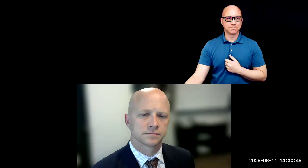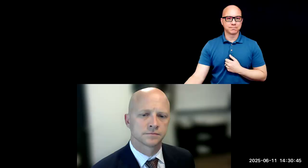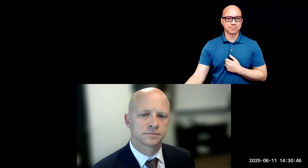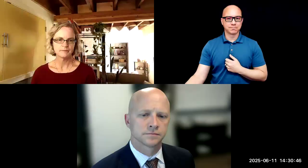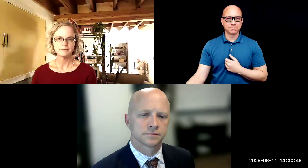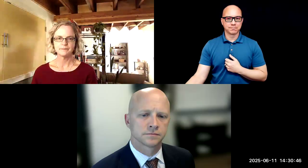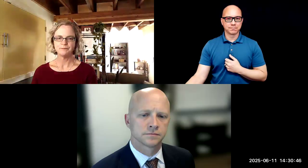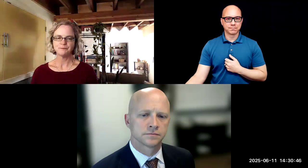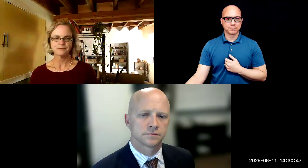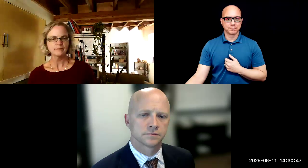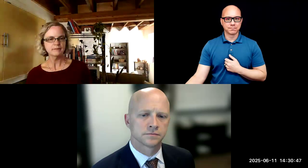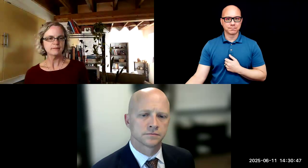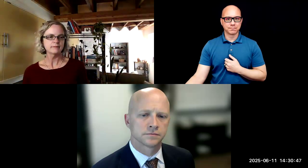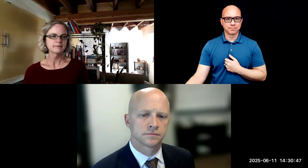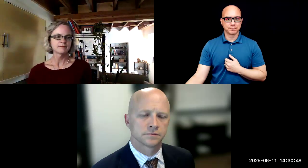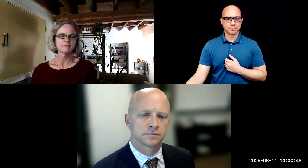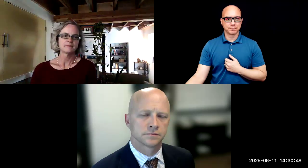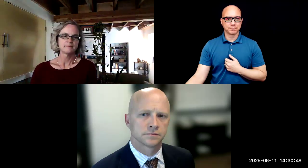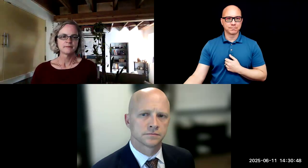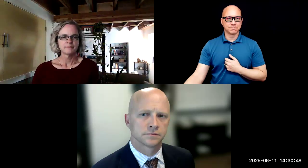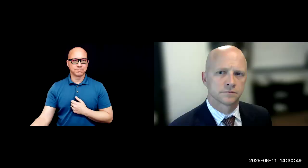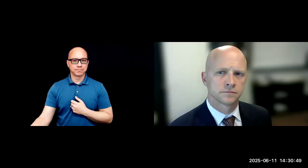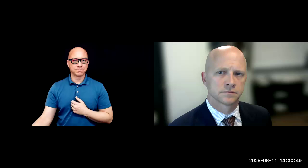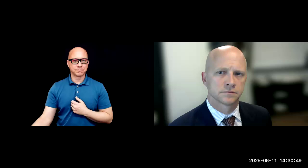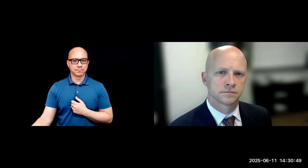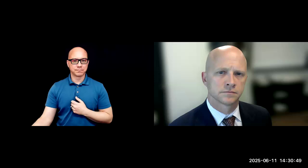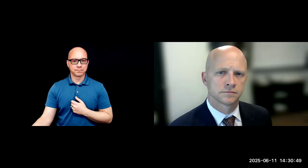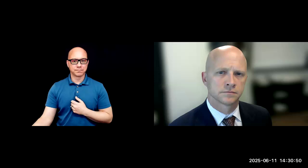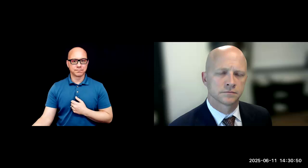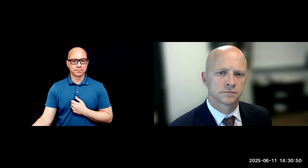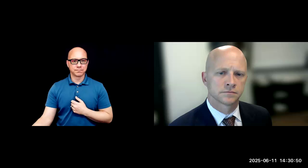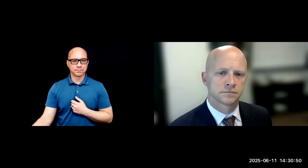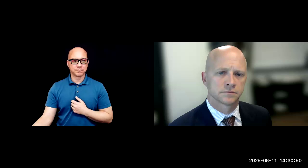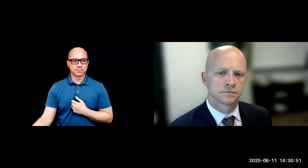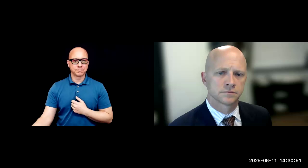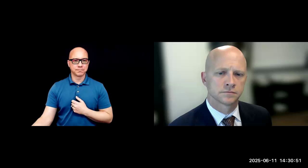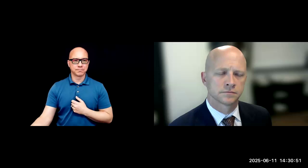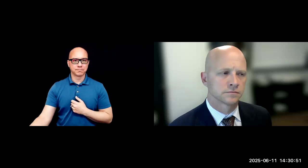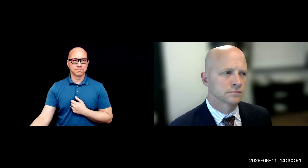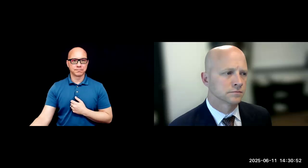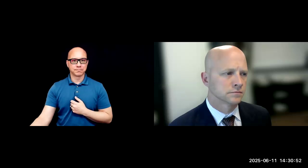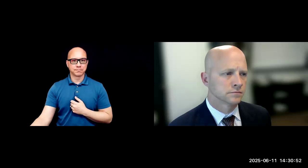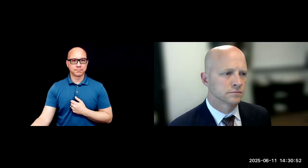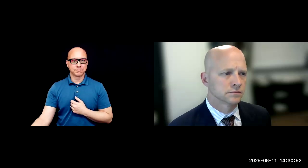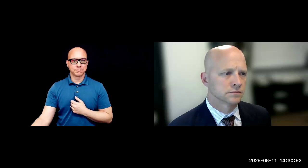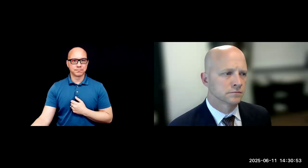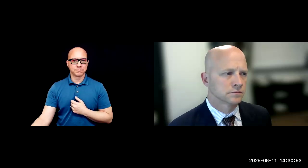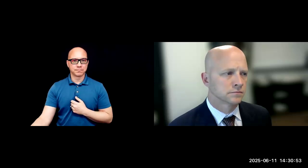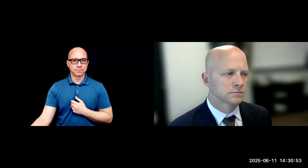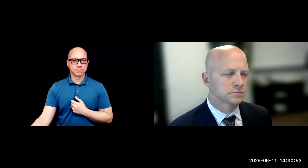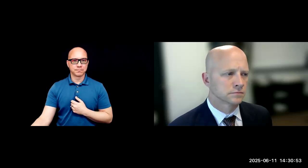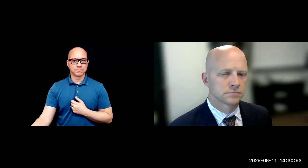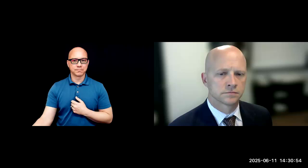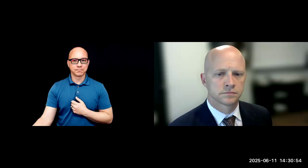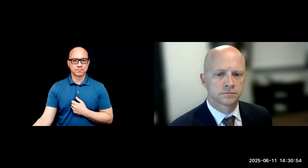questions in the Q&A. Phil can address questions live as they're coming in while the next presentation is going. And then if we